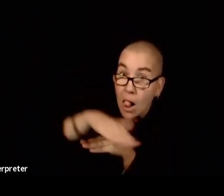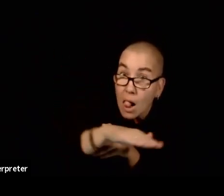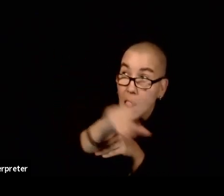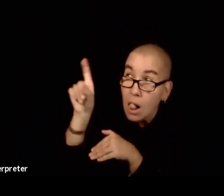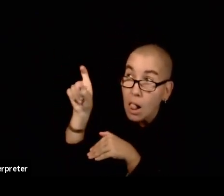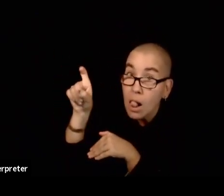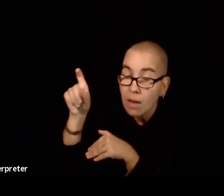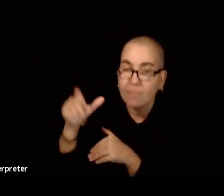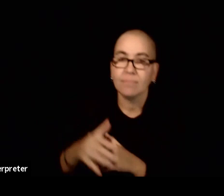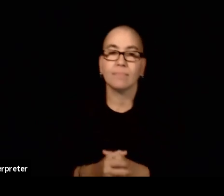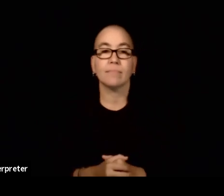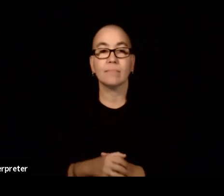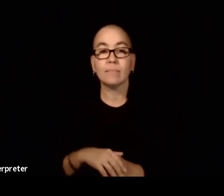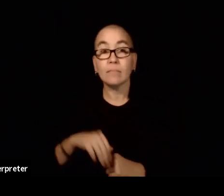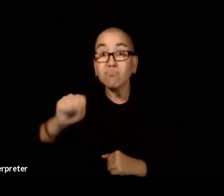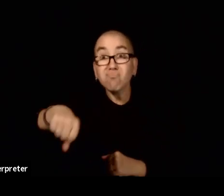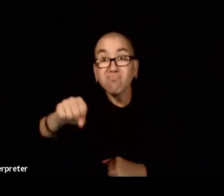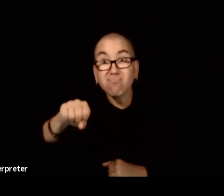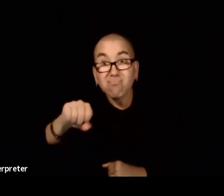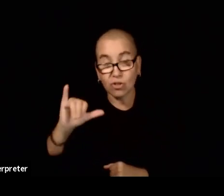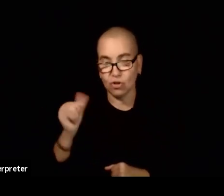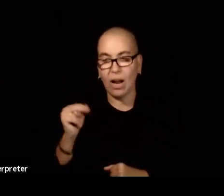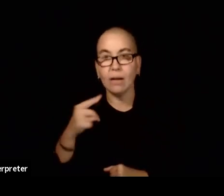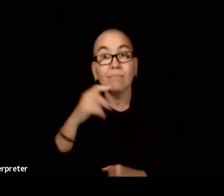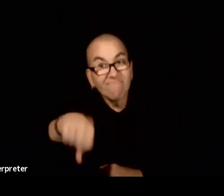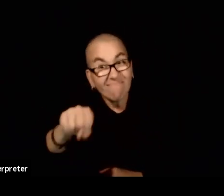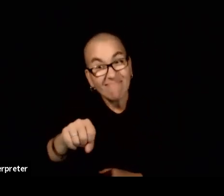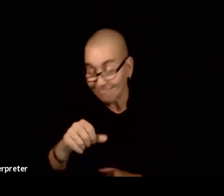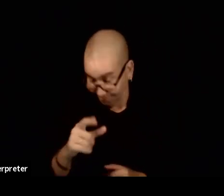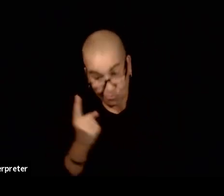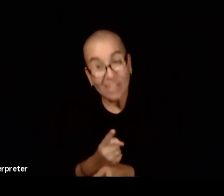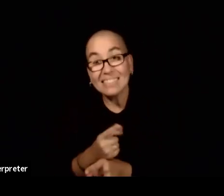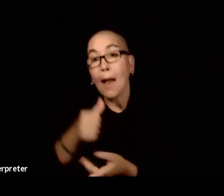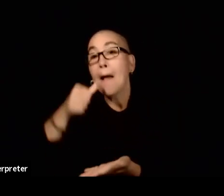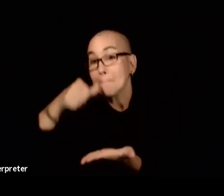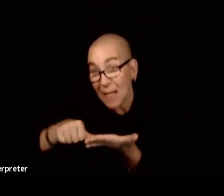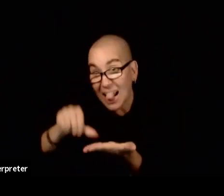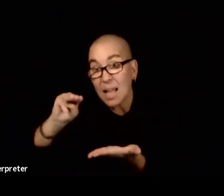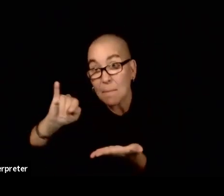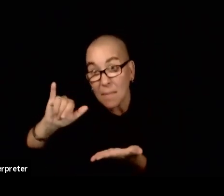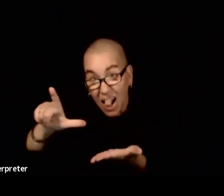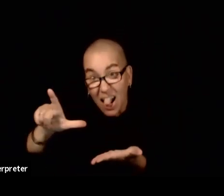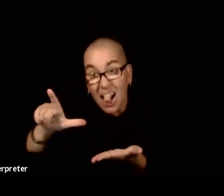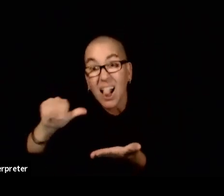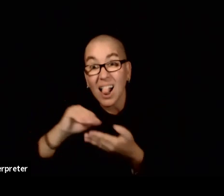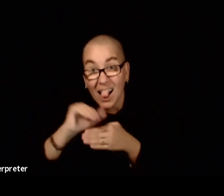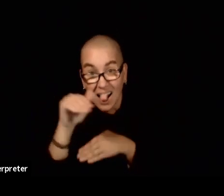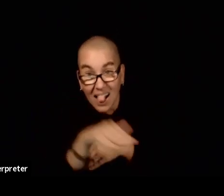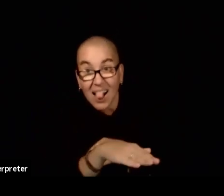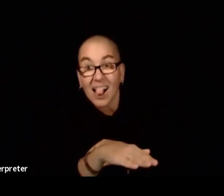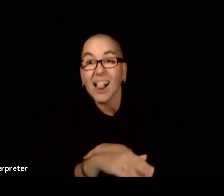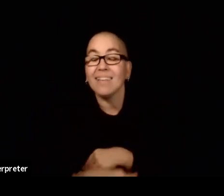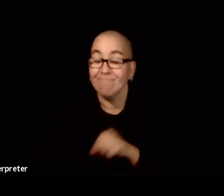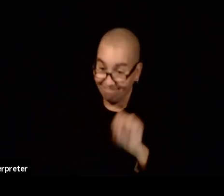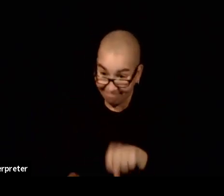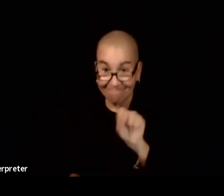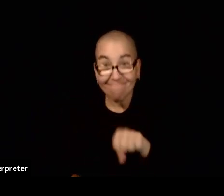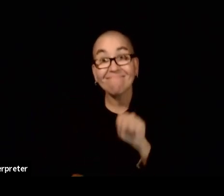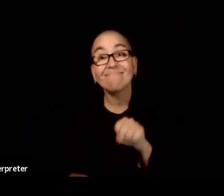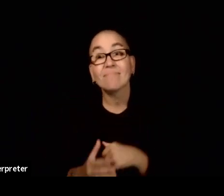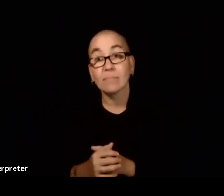Yeah, this they would have to particular mail test. Correct. Yeah, and when you get a voucher for a test, you order